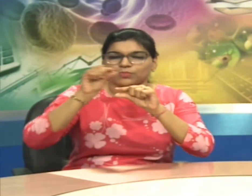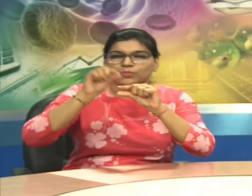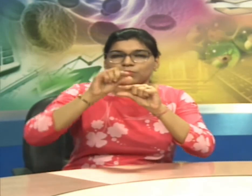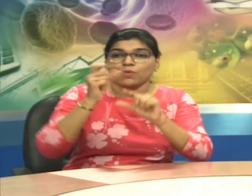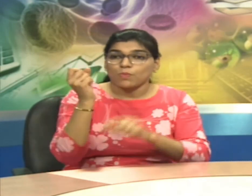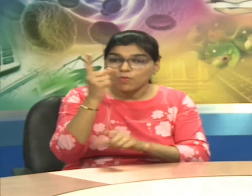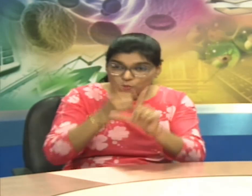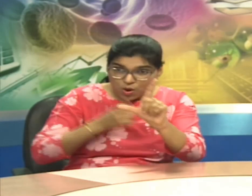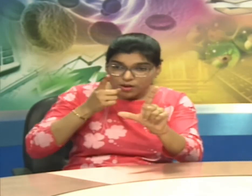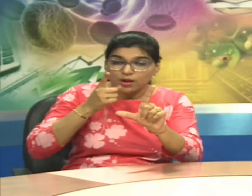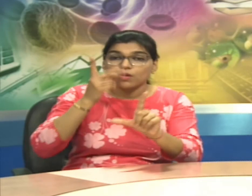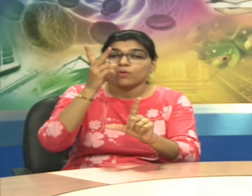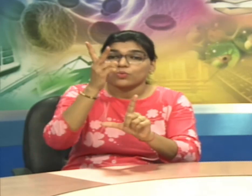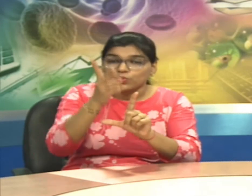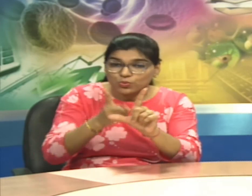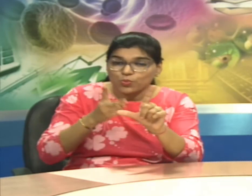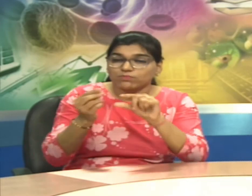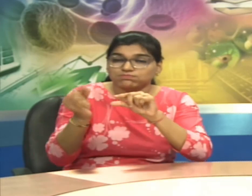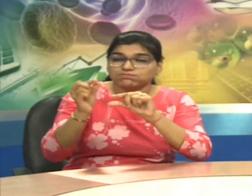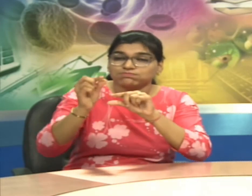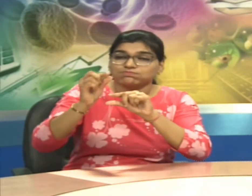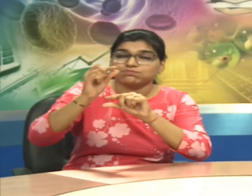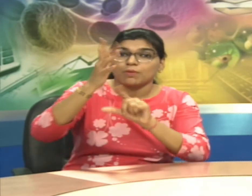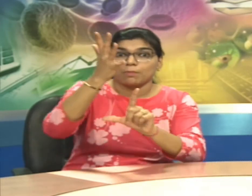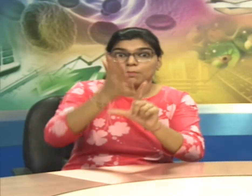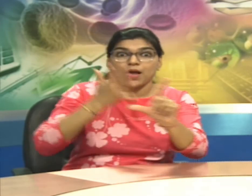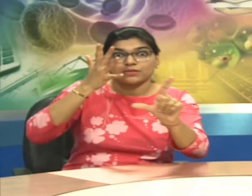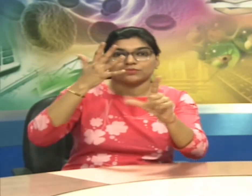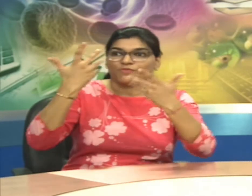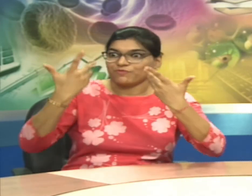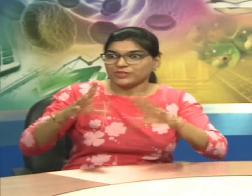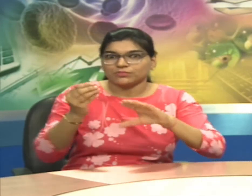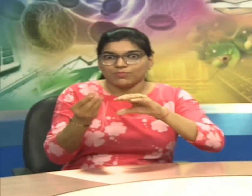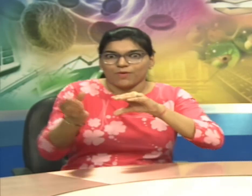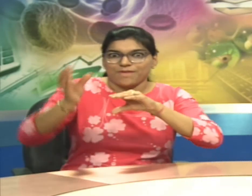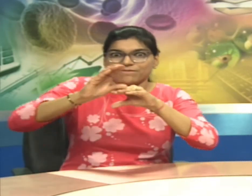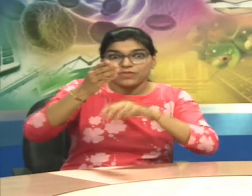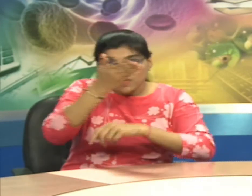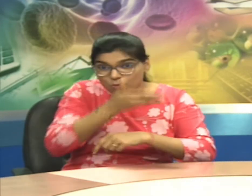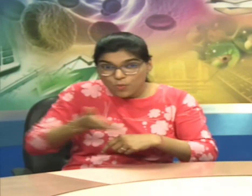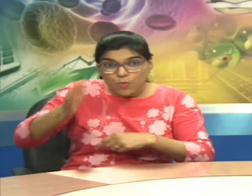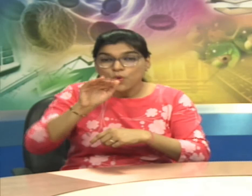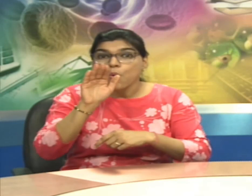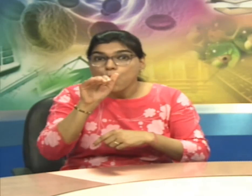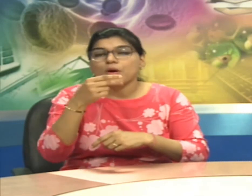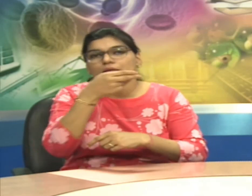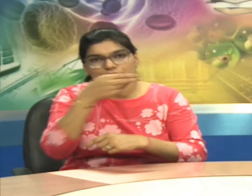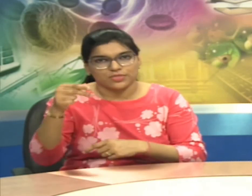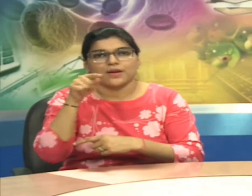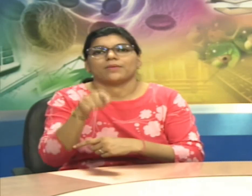For example, if a person saves 15,000 every month for 5 years, on the date of maturity, all the collected